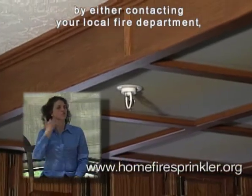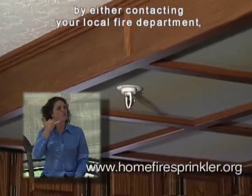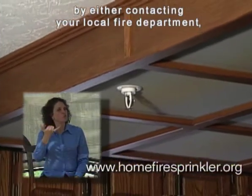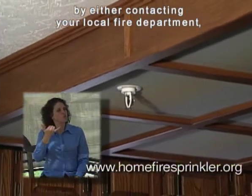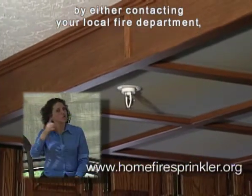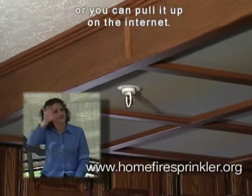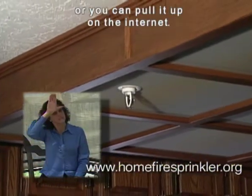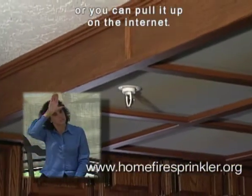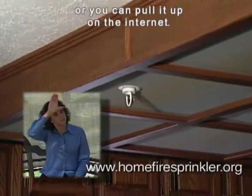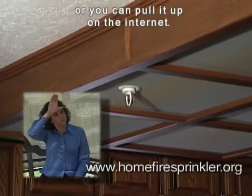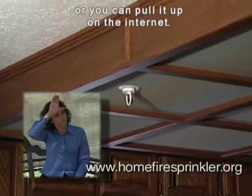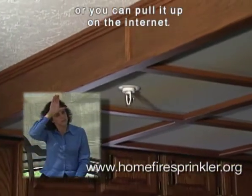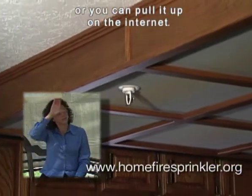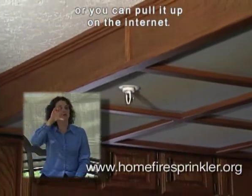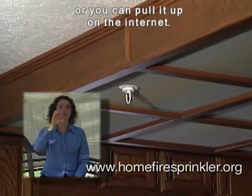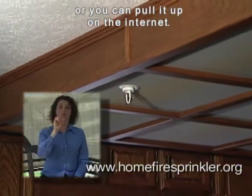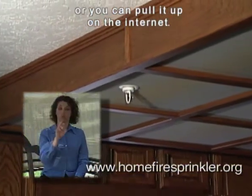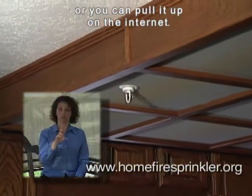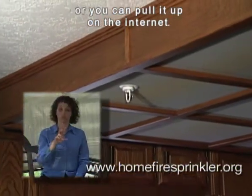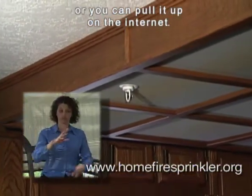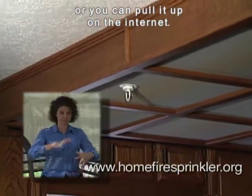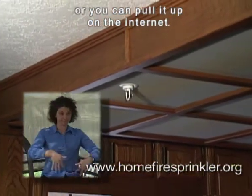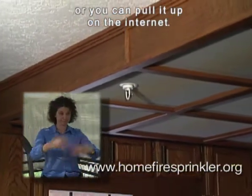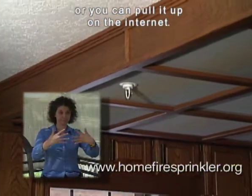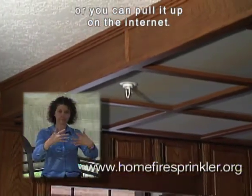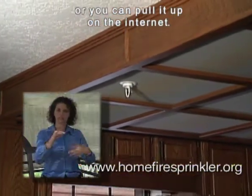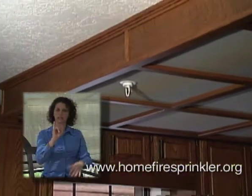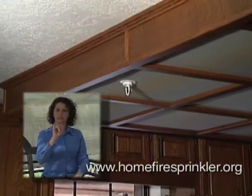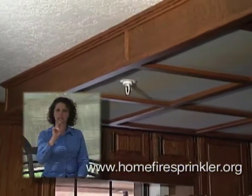department or you can pull it up on the internet.